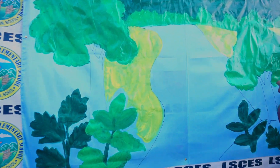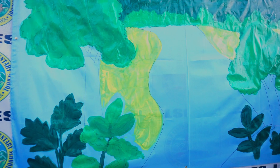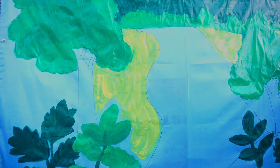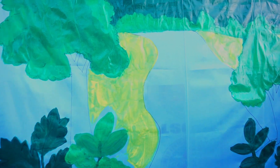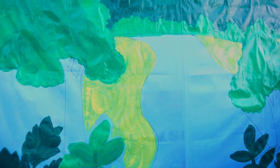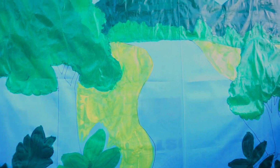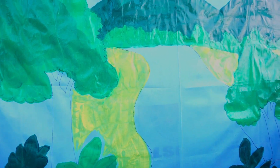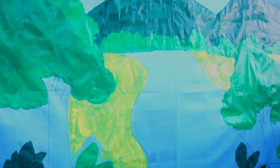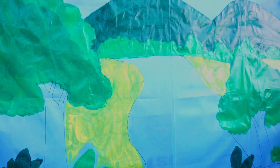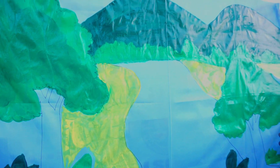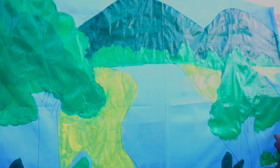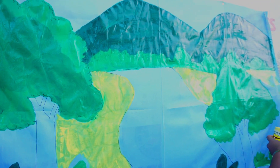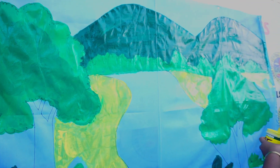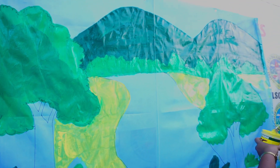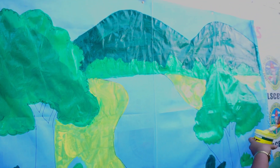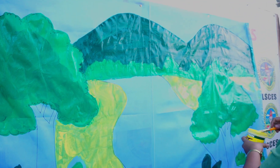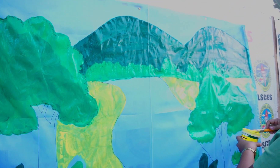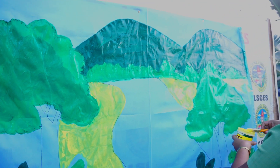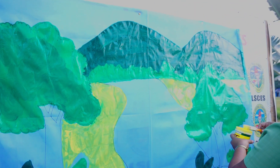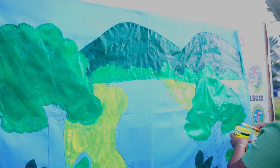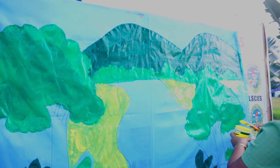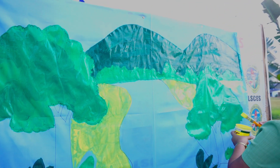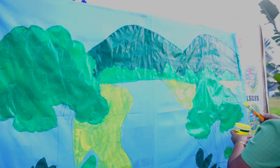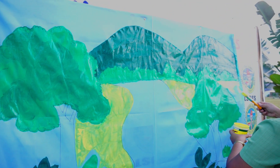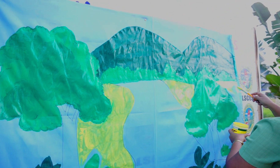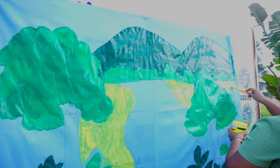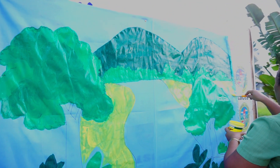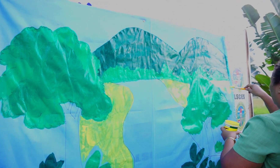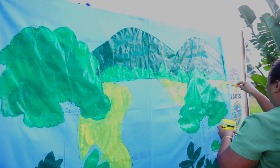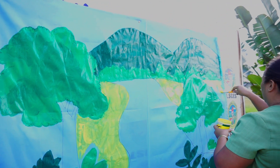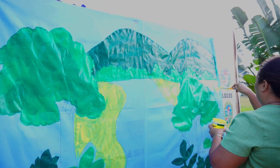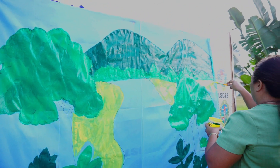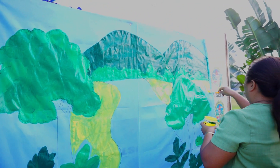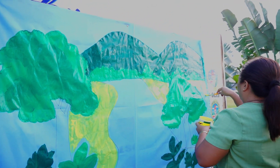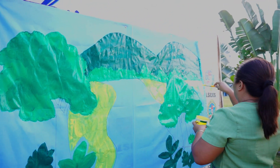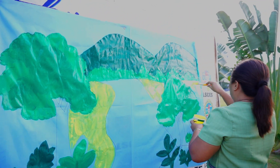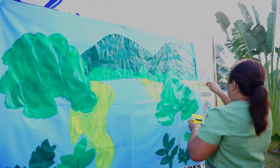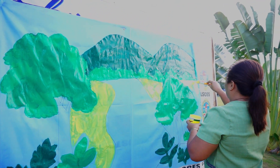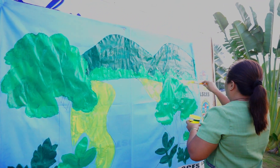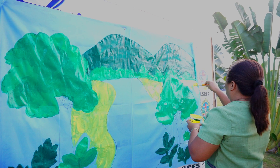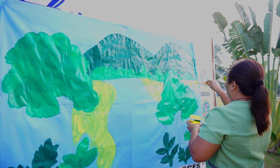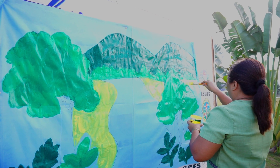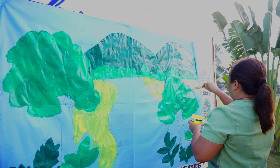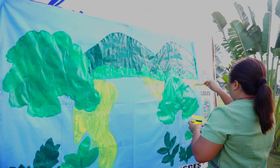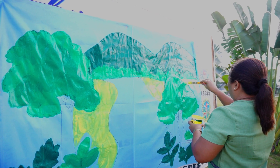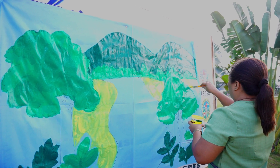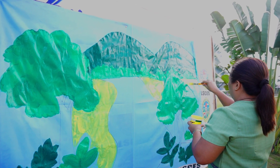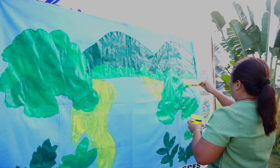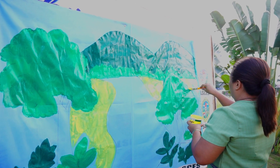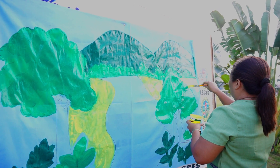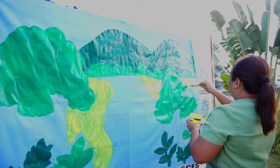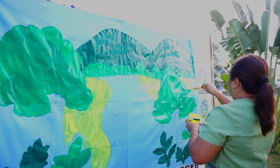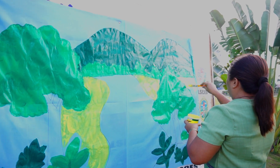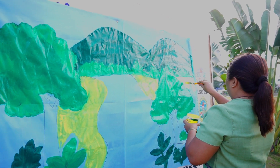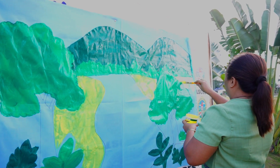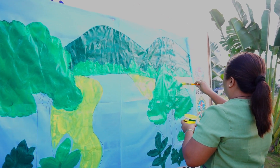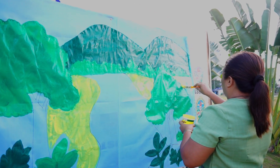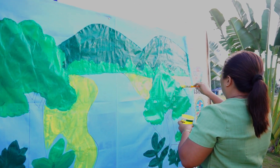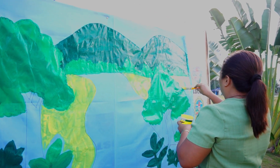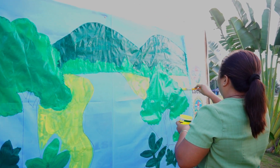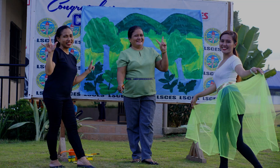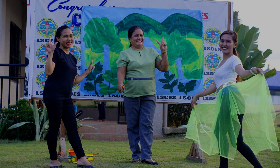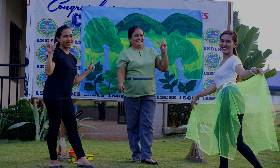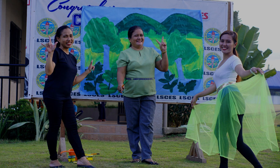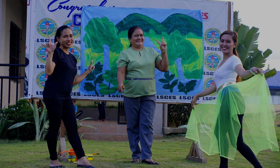Listen to the animals, listen to the trees Listen to the spirits of the earth Begging